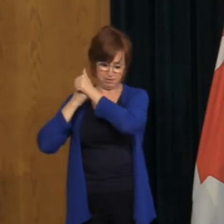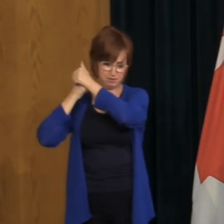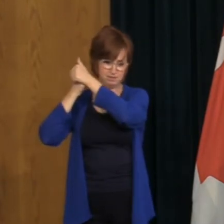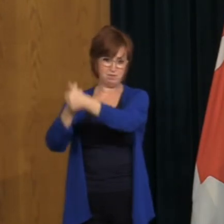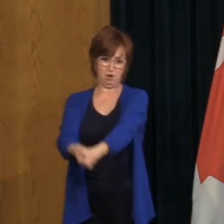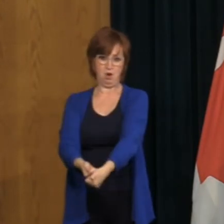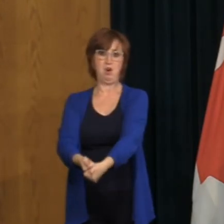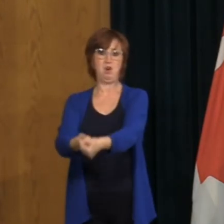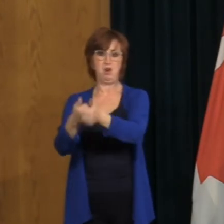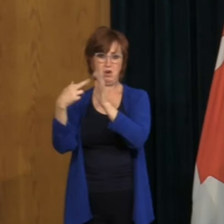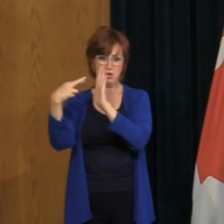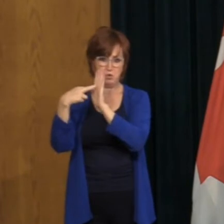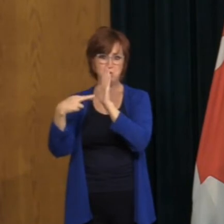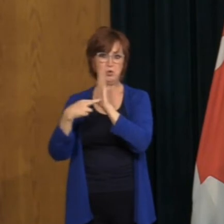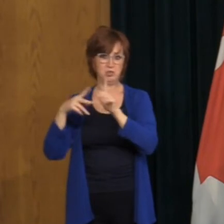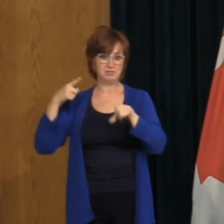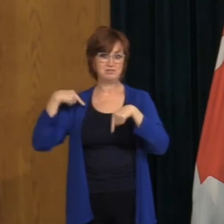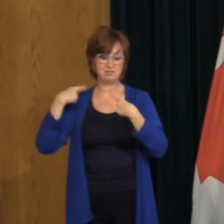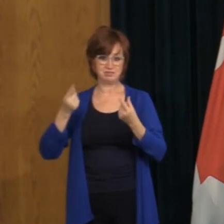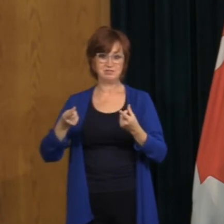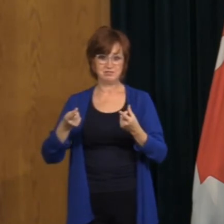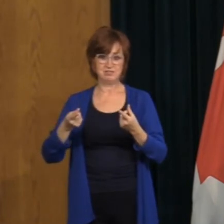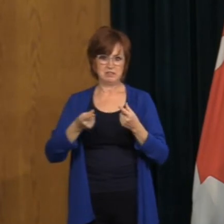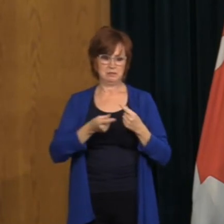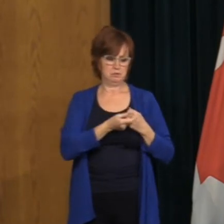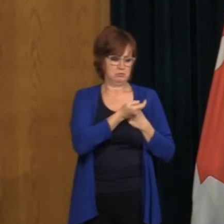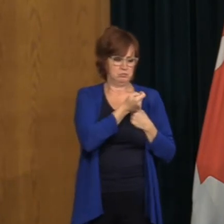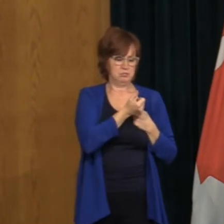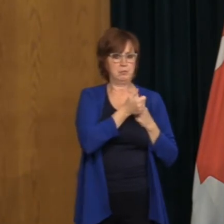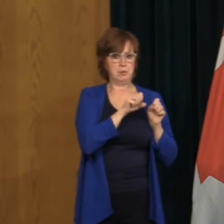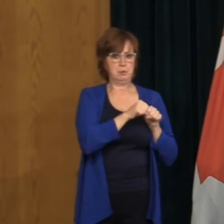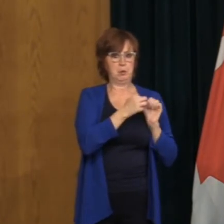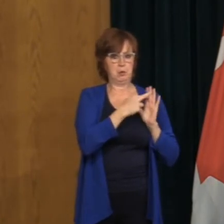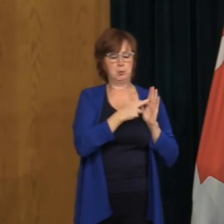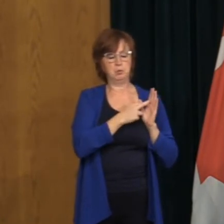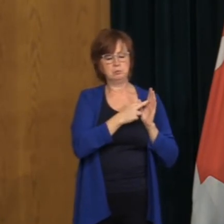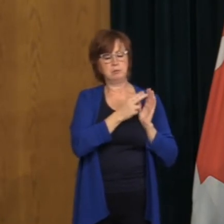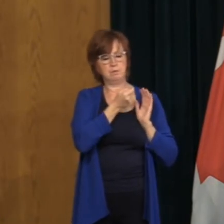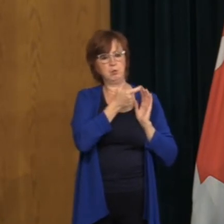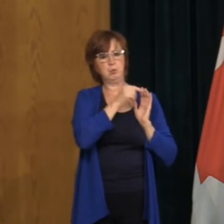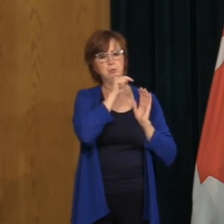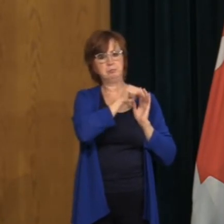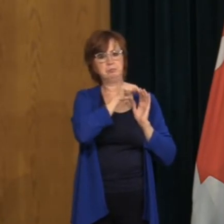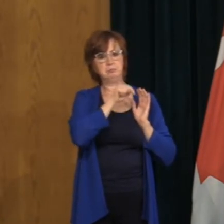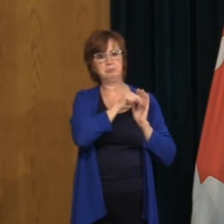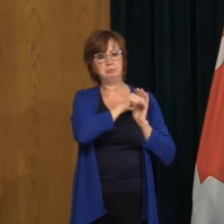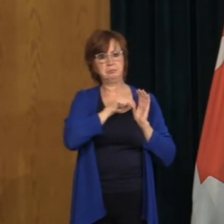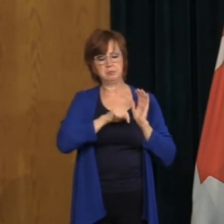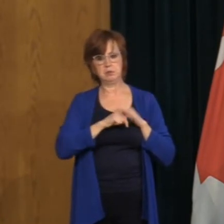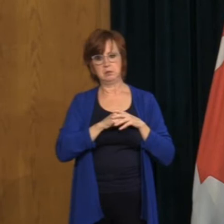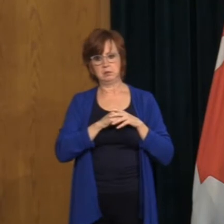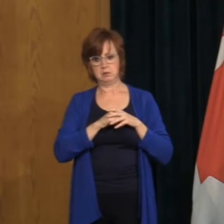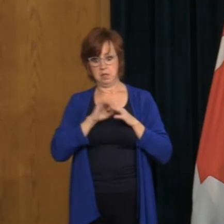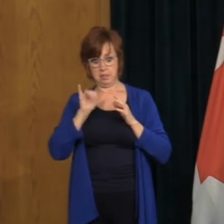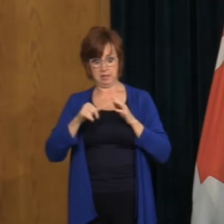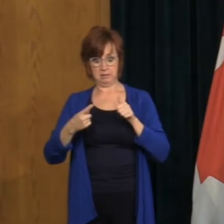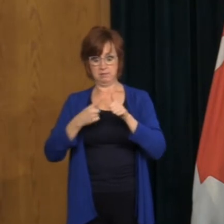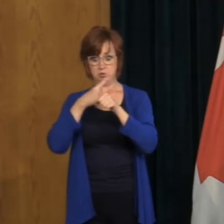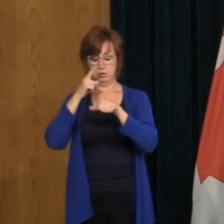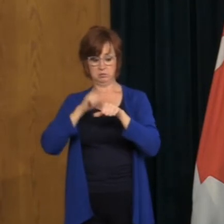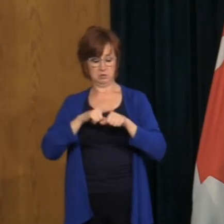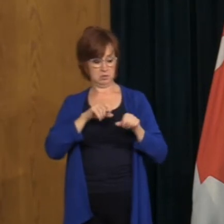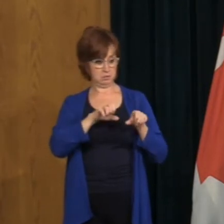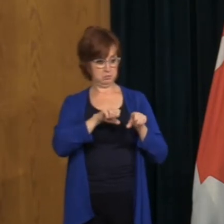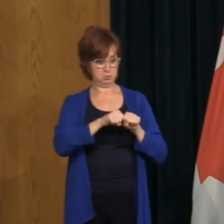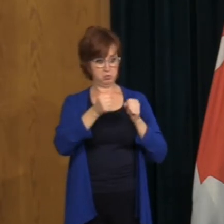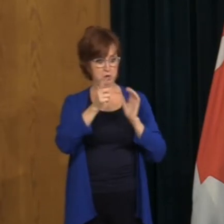that have been put in place. There are exceptions from time to time that we have dealt with. This is not the first exception that we have dealt with, and we